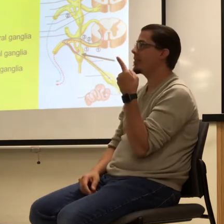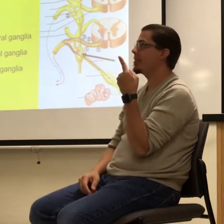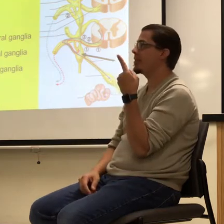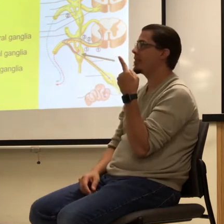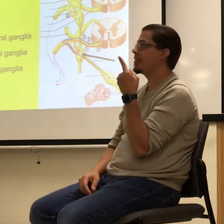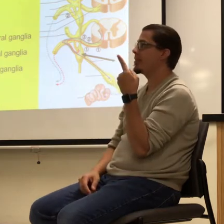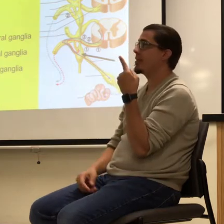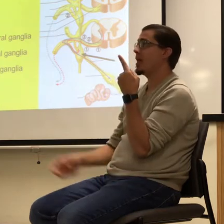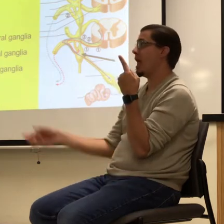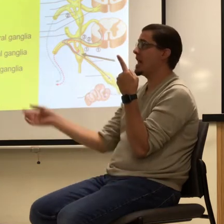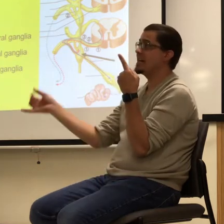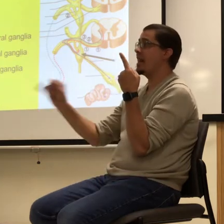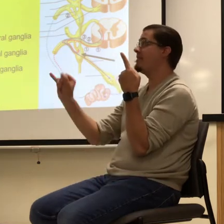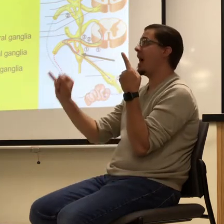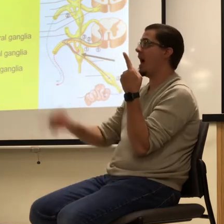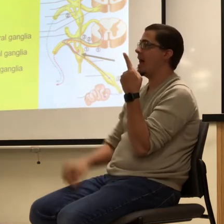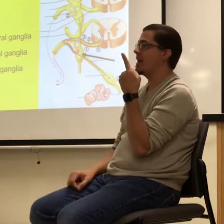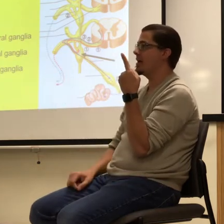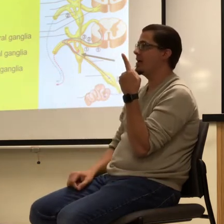one, identify.